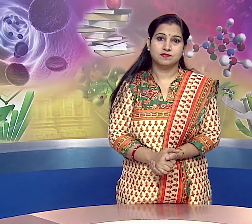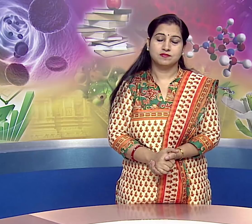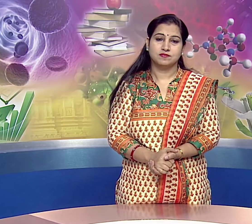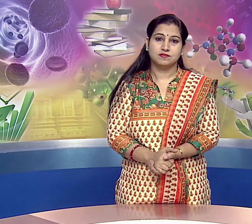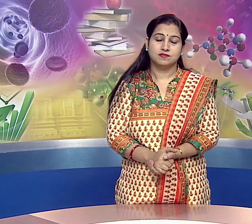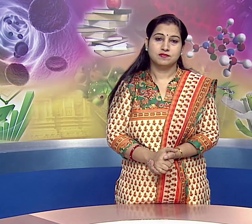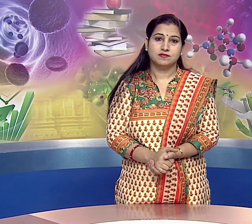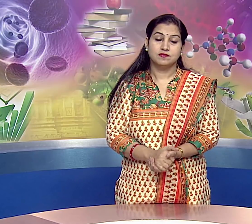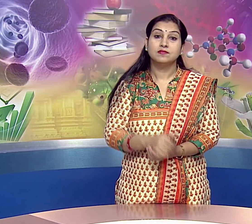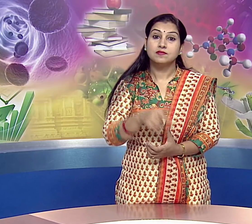He could have carried